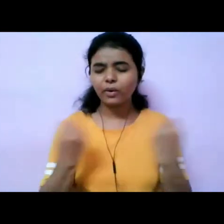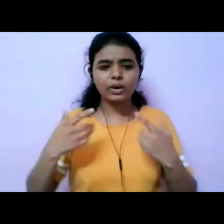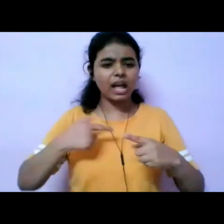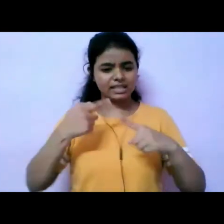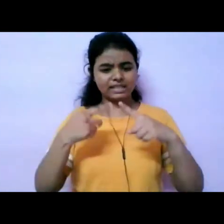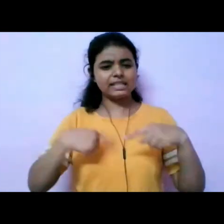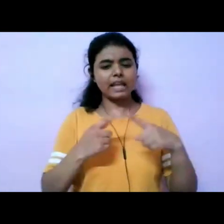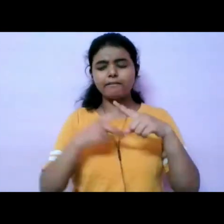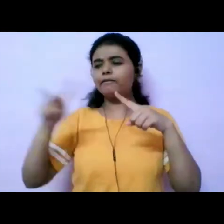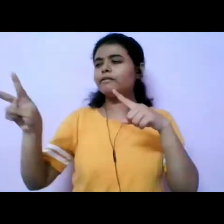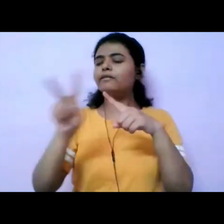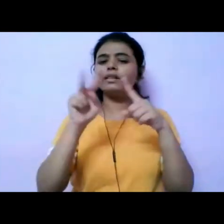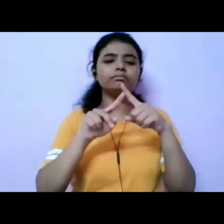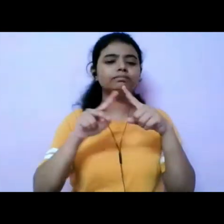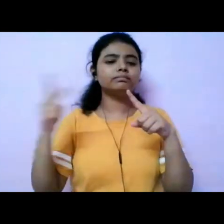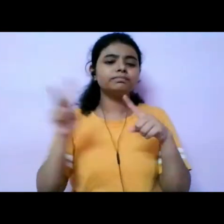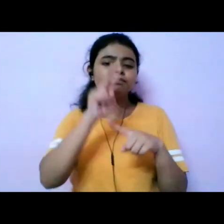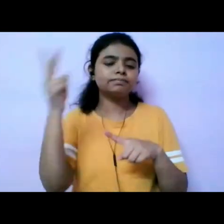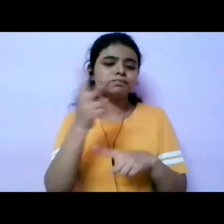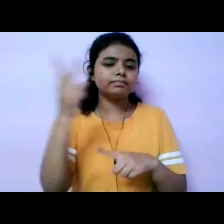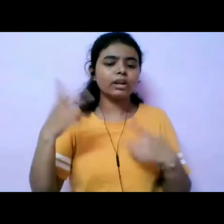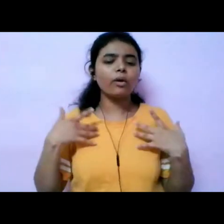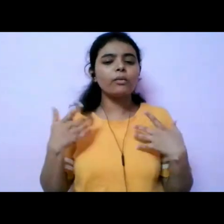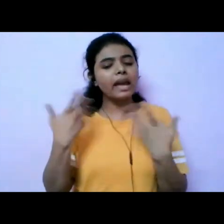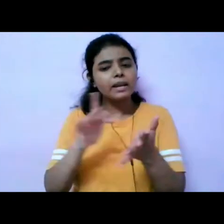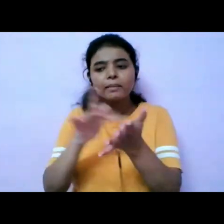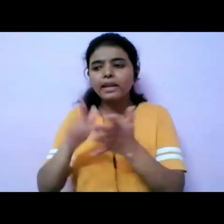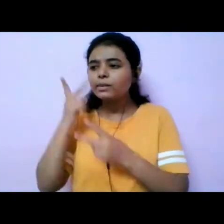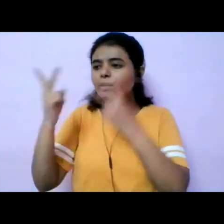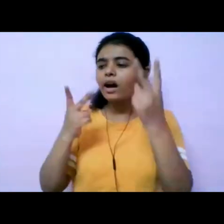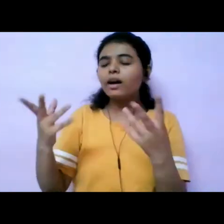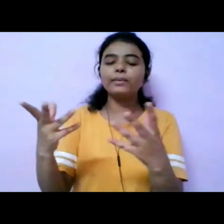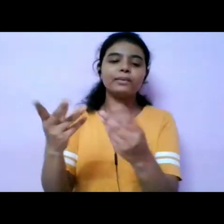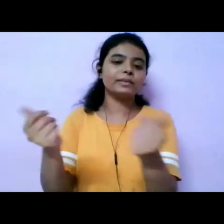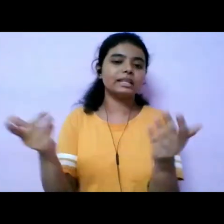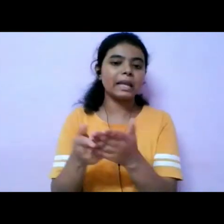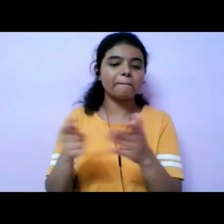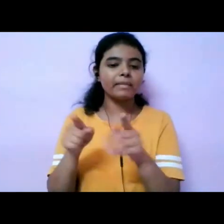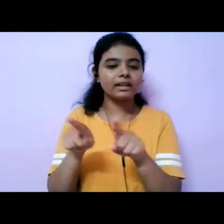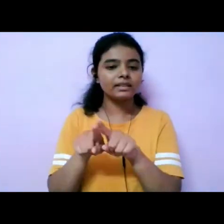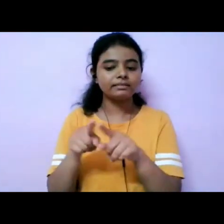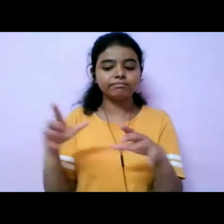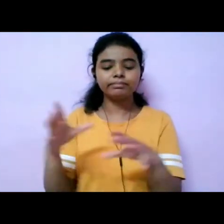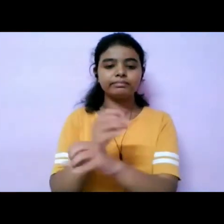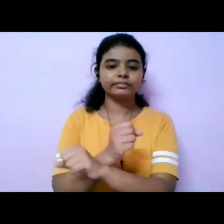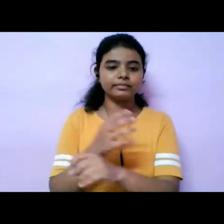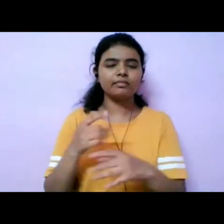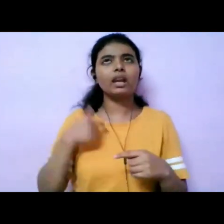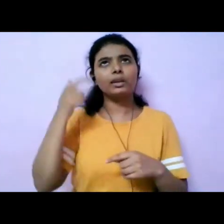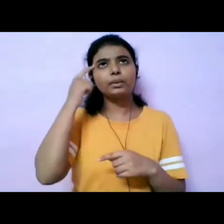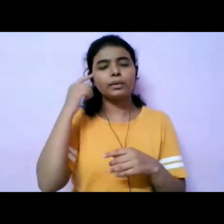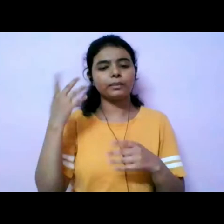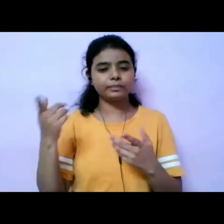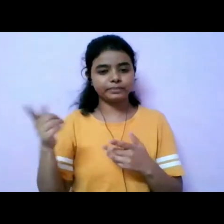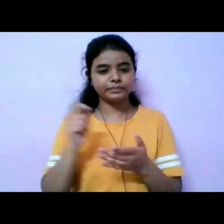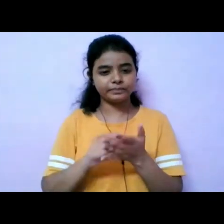getting lost is an everlasting delight. I knew that Borges, the